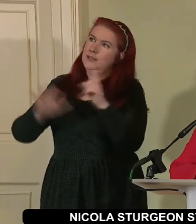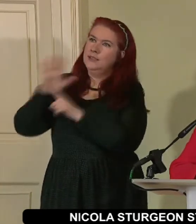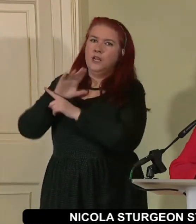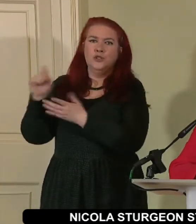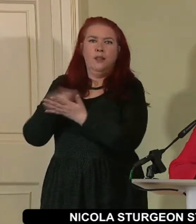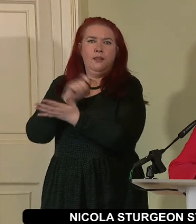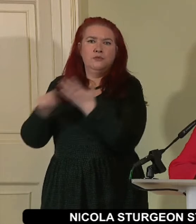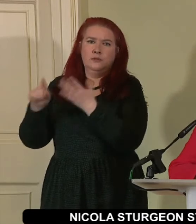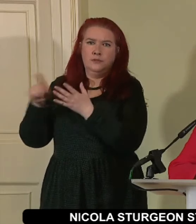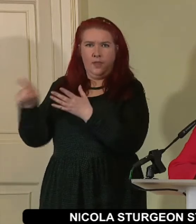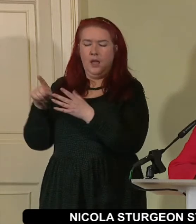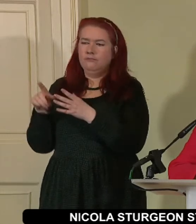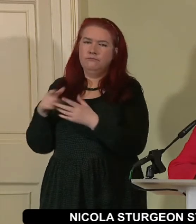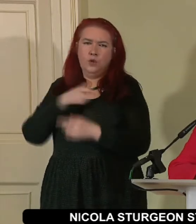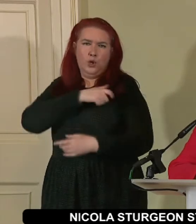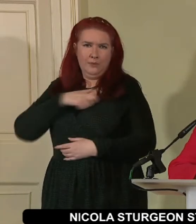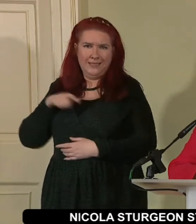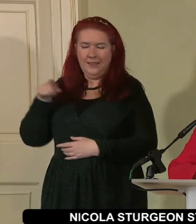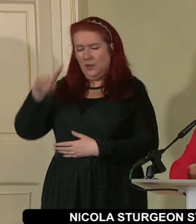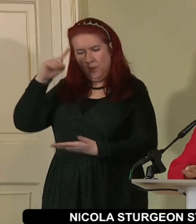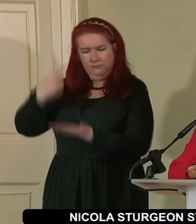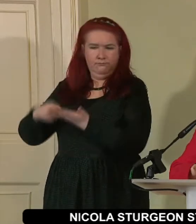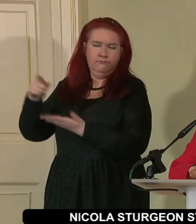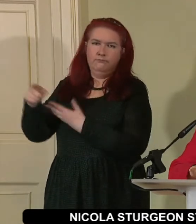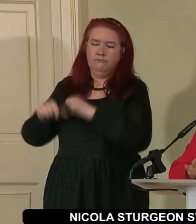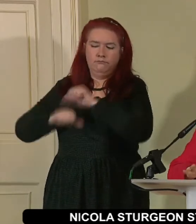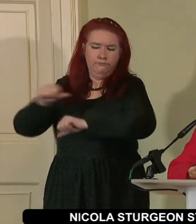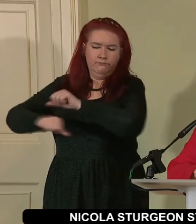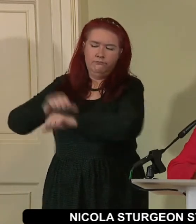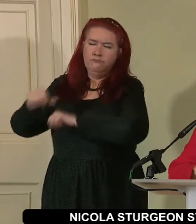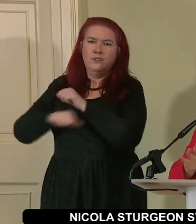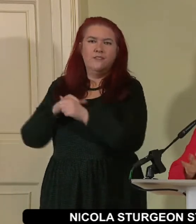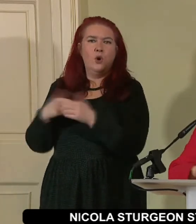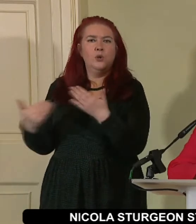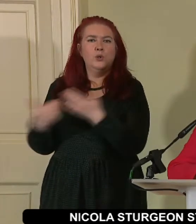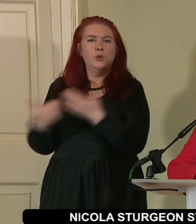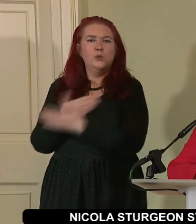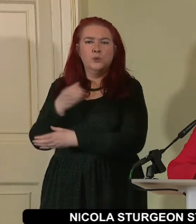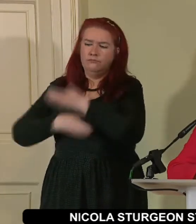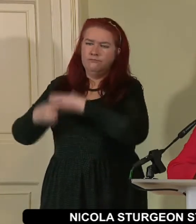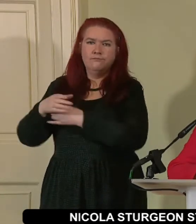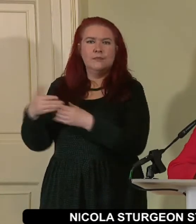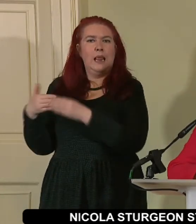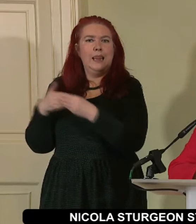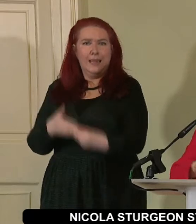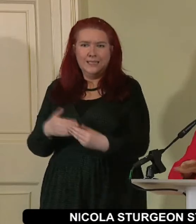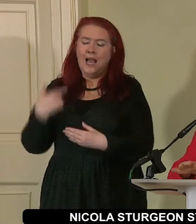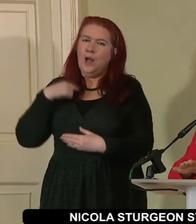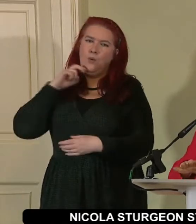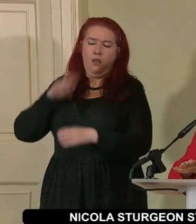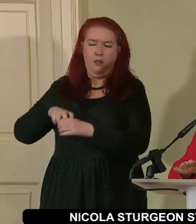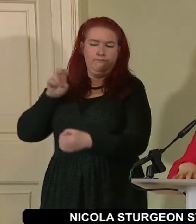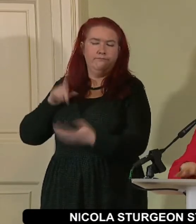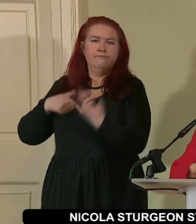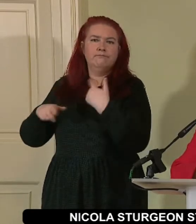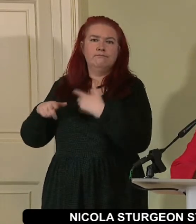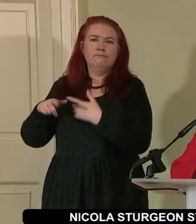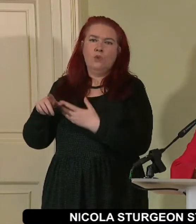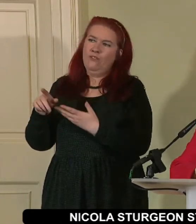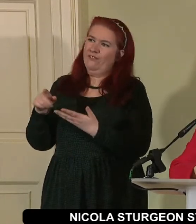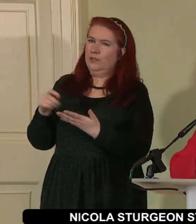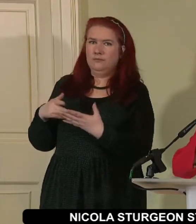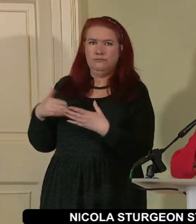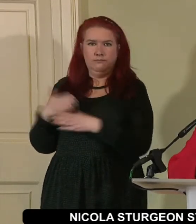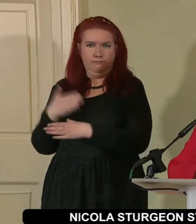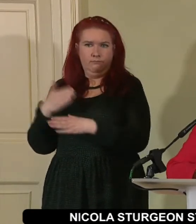for the election of a new SNP leader over the coming days, and I will demit office when my successor has